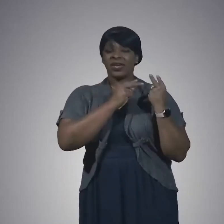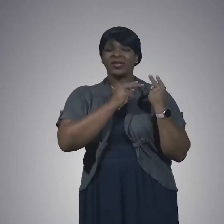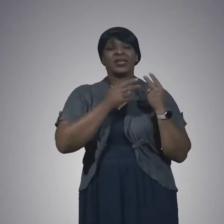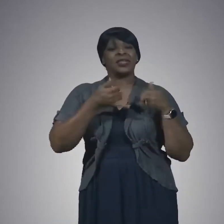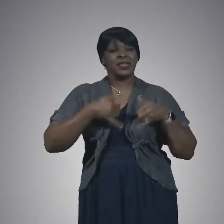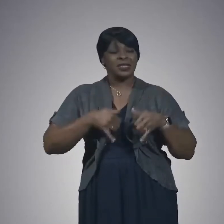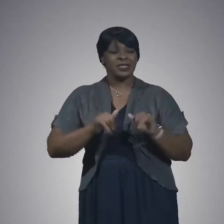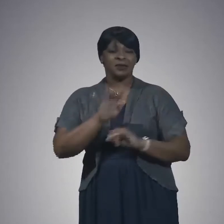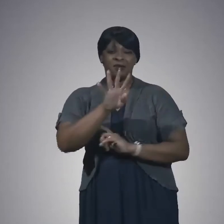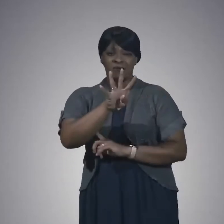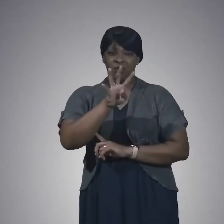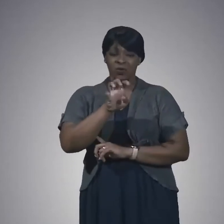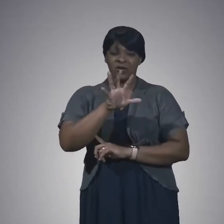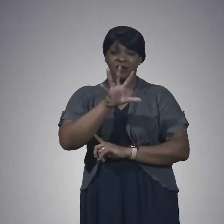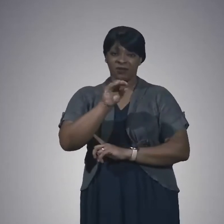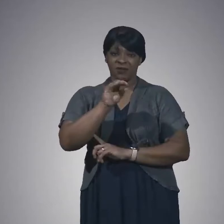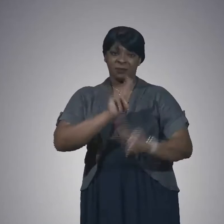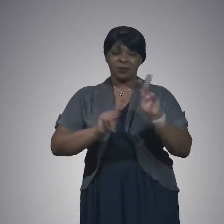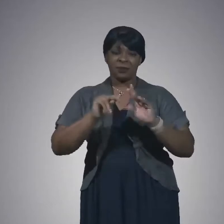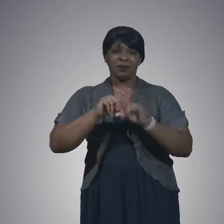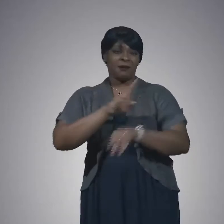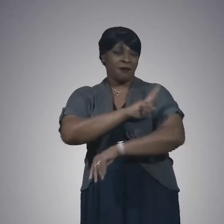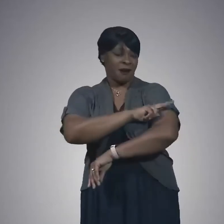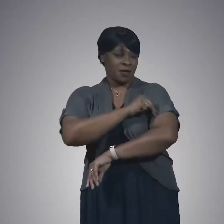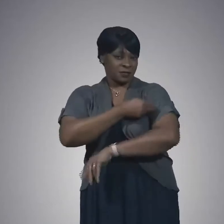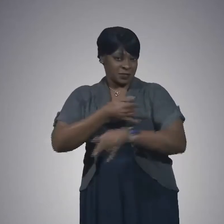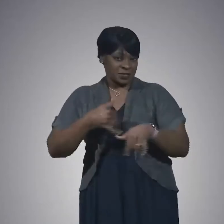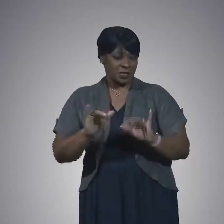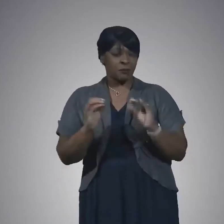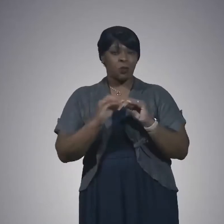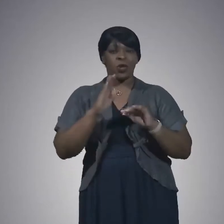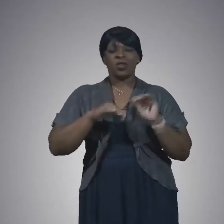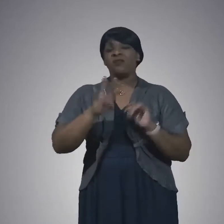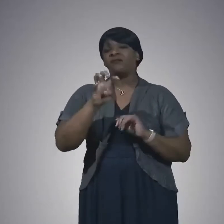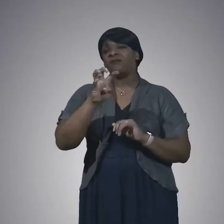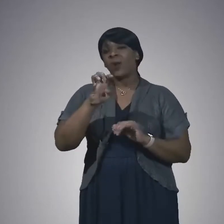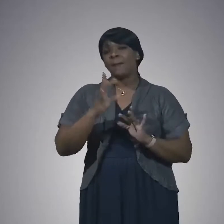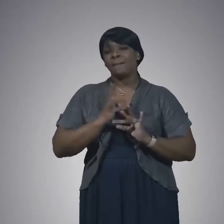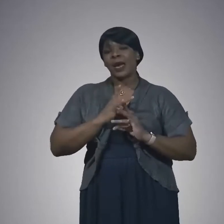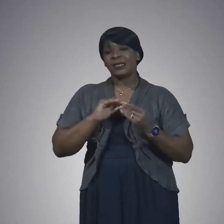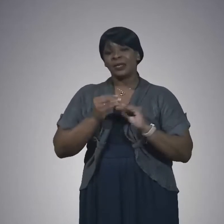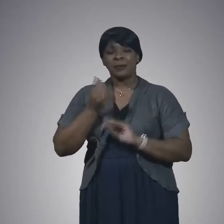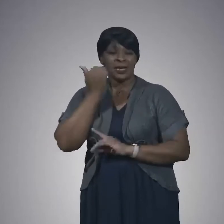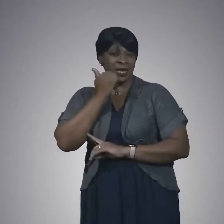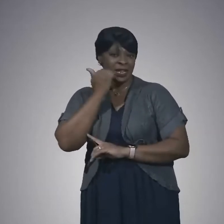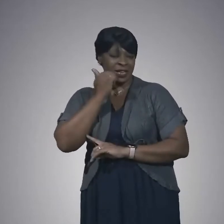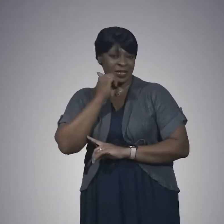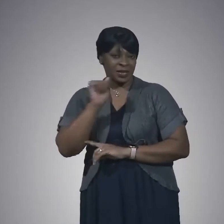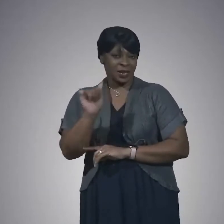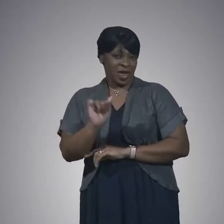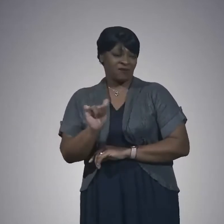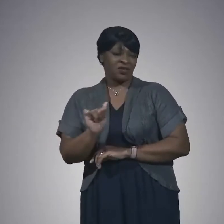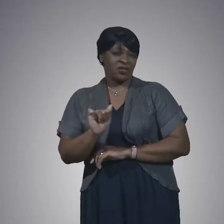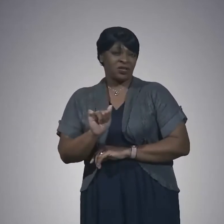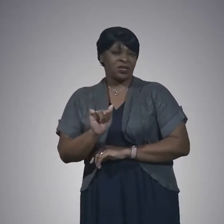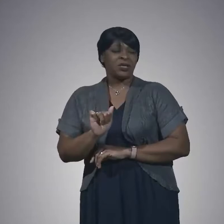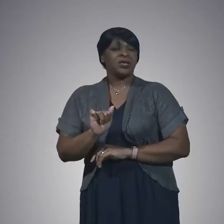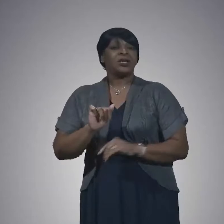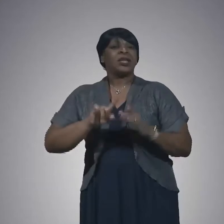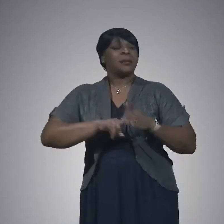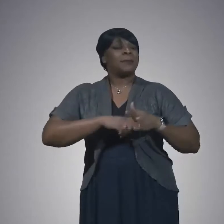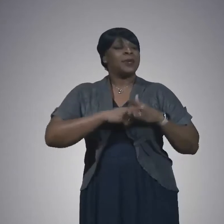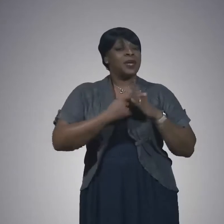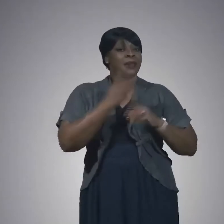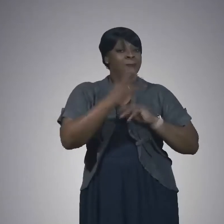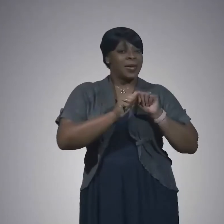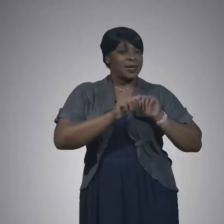still 450 people in the hospital and more than 400 cases on an average basis per day. Recall at the beginning of the pandemic